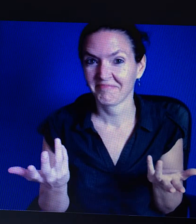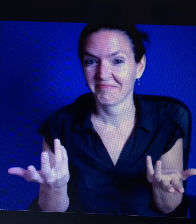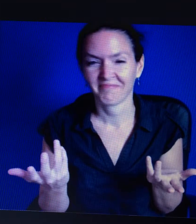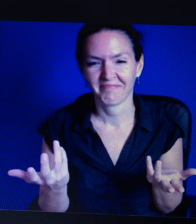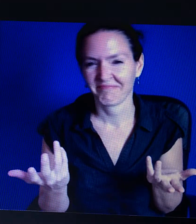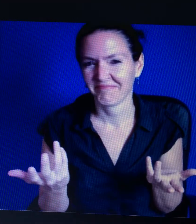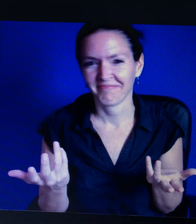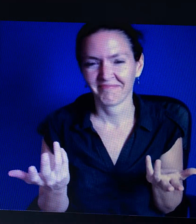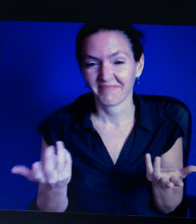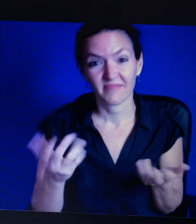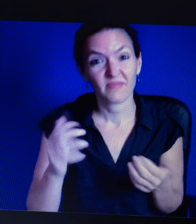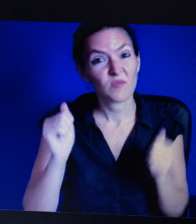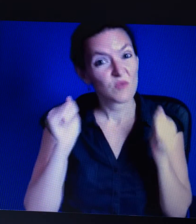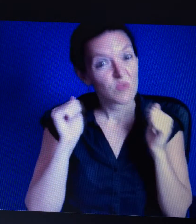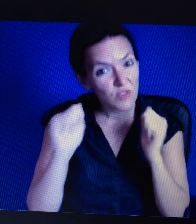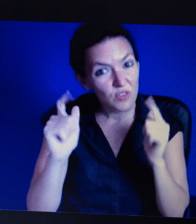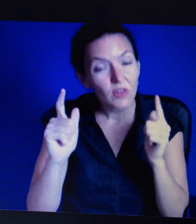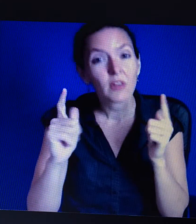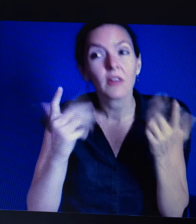What do you think about this?